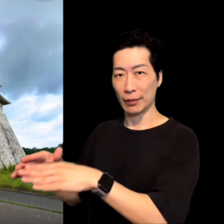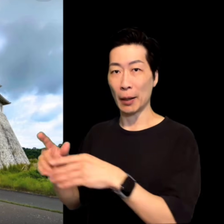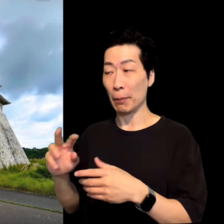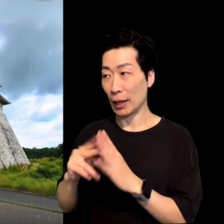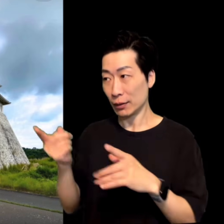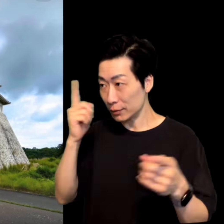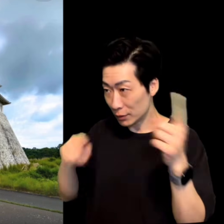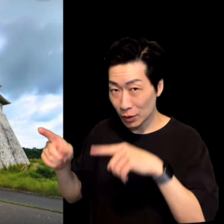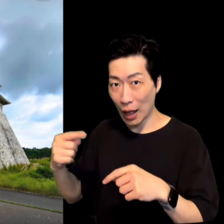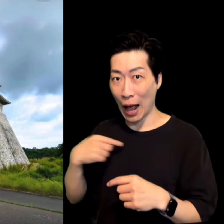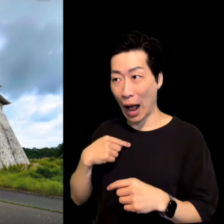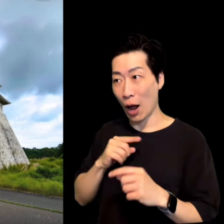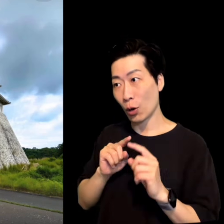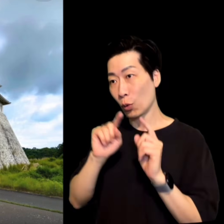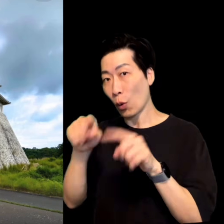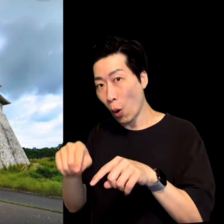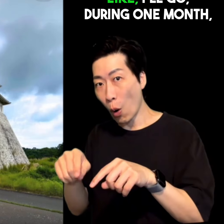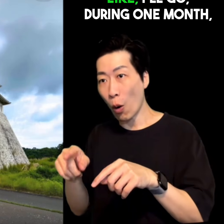yourselves.